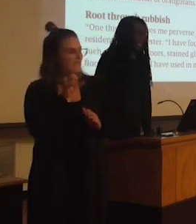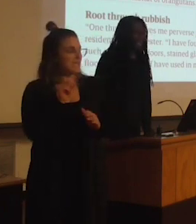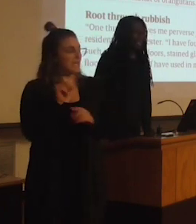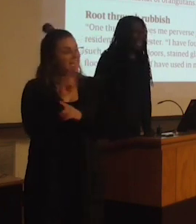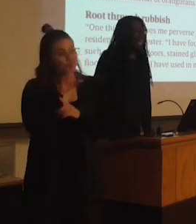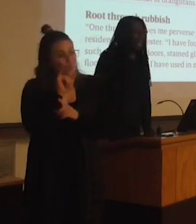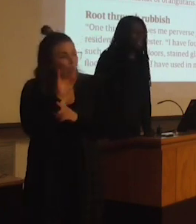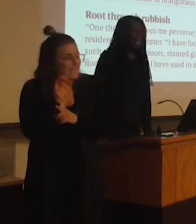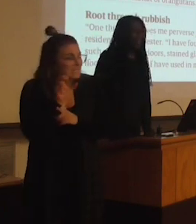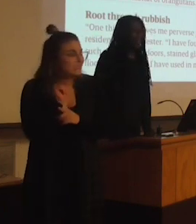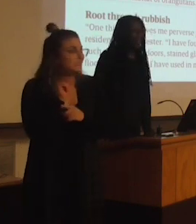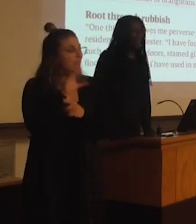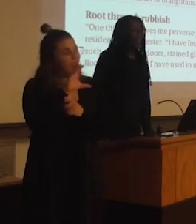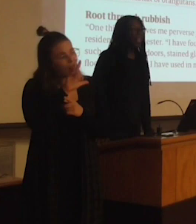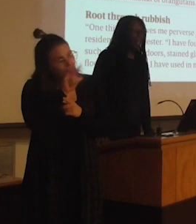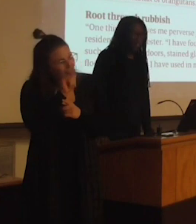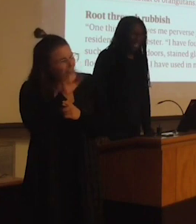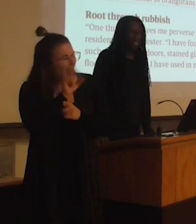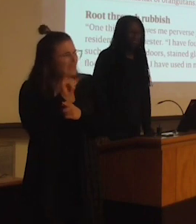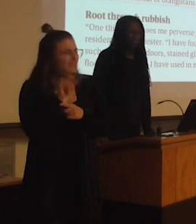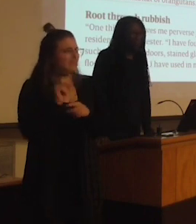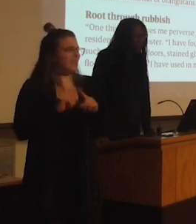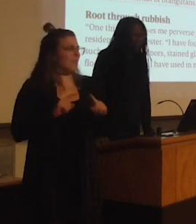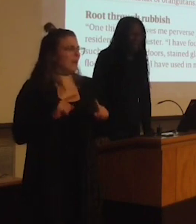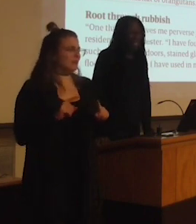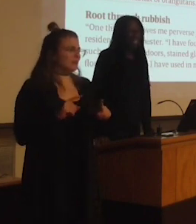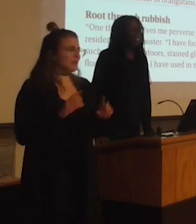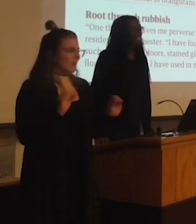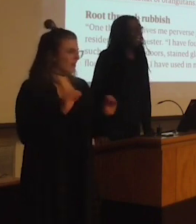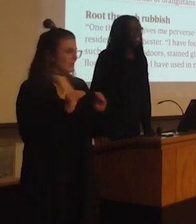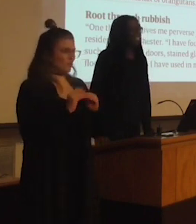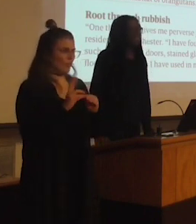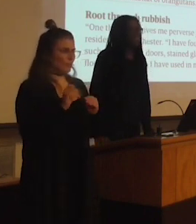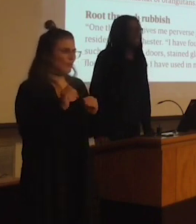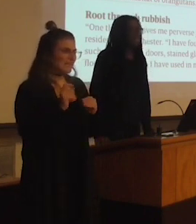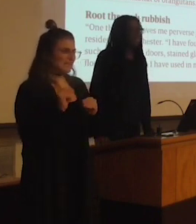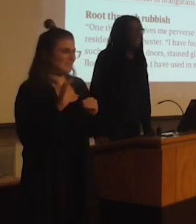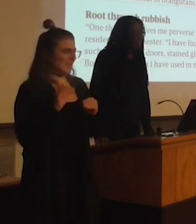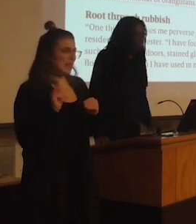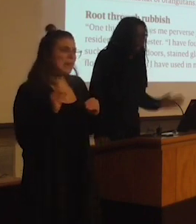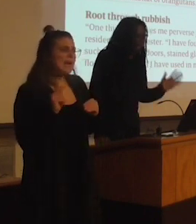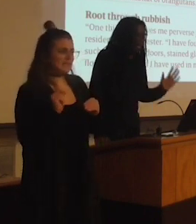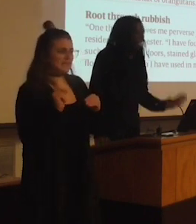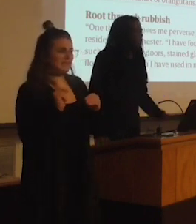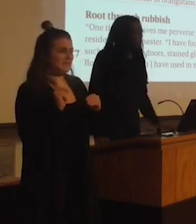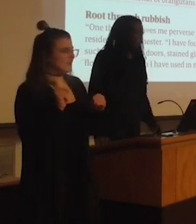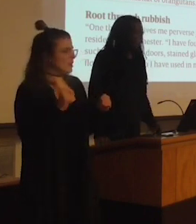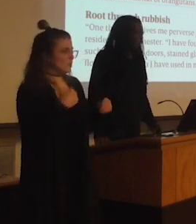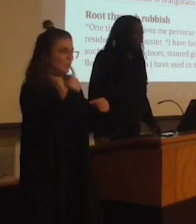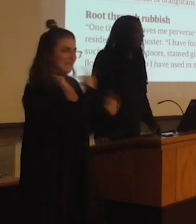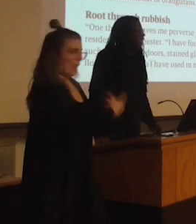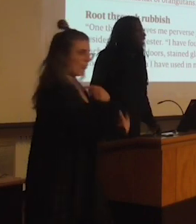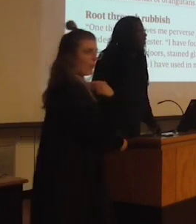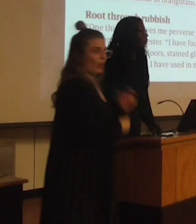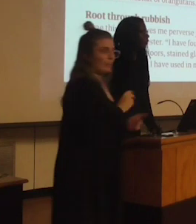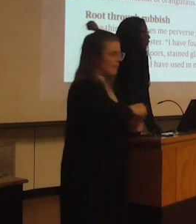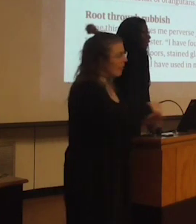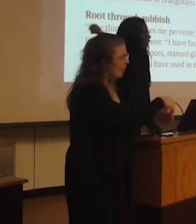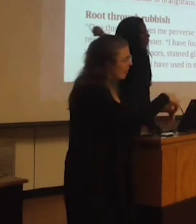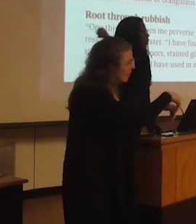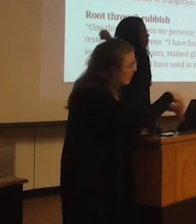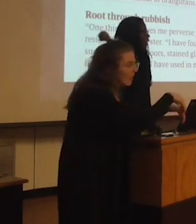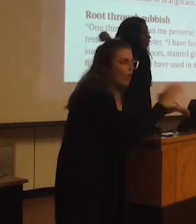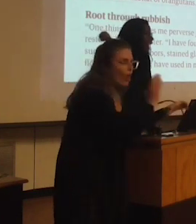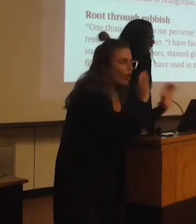and classist, I have to tell you that nothing is more racist and classist to me than telling poor people that they should